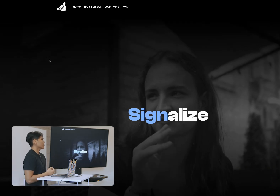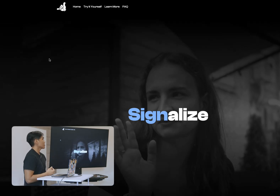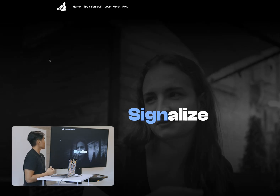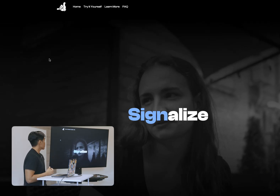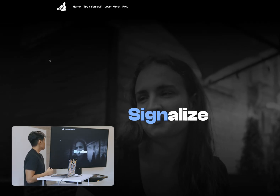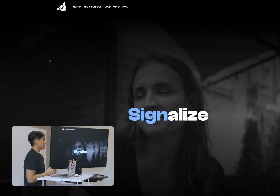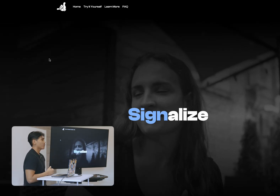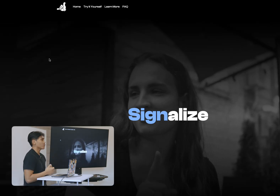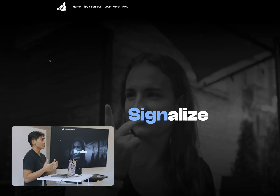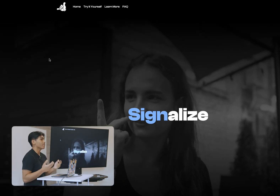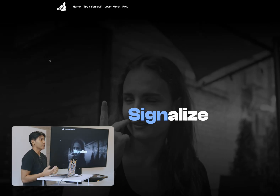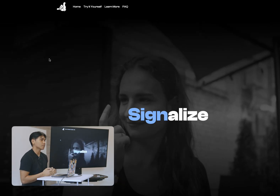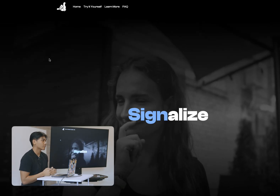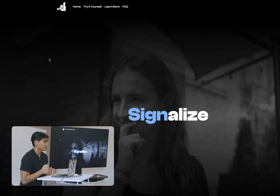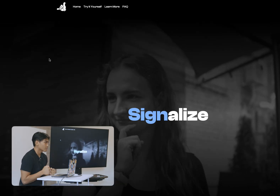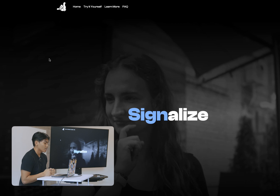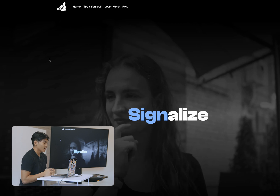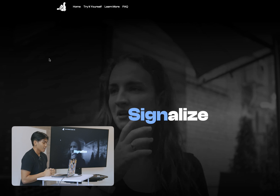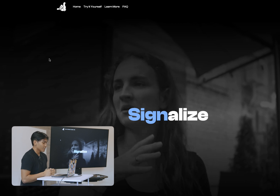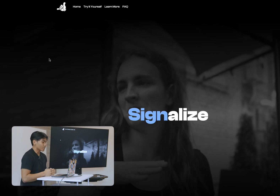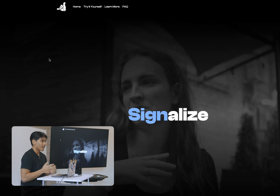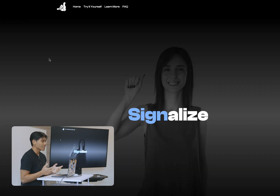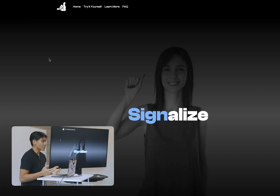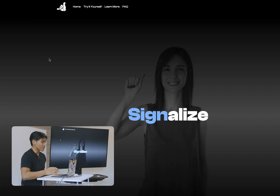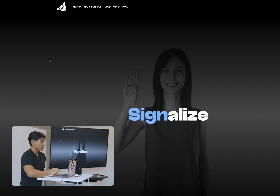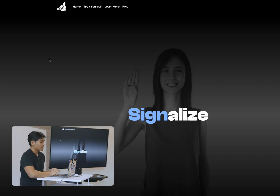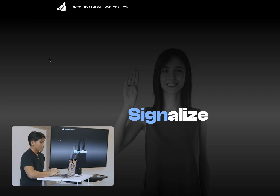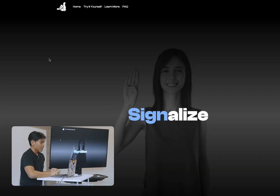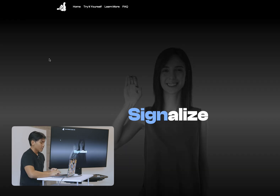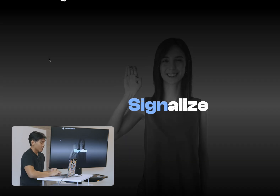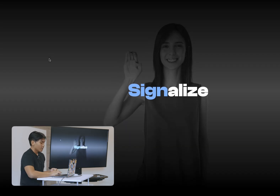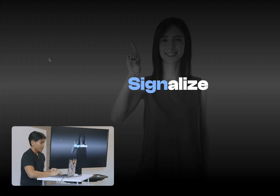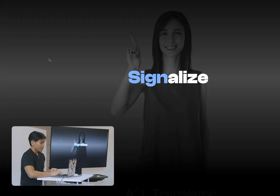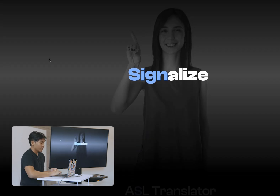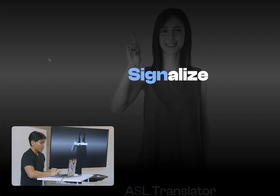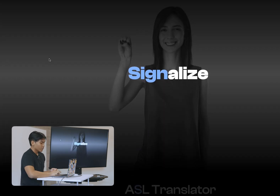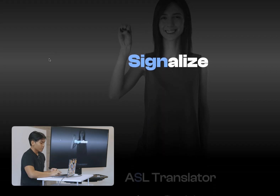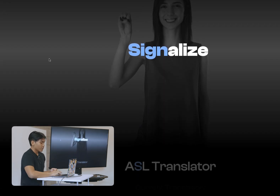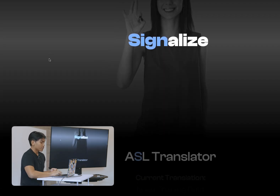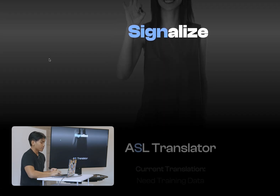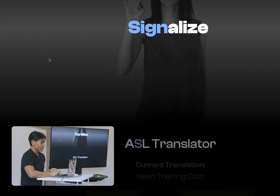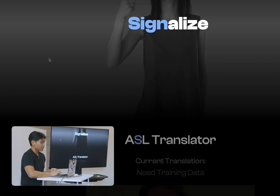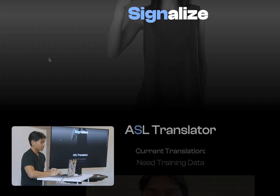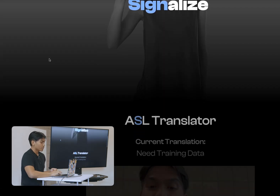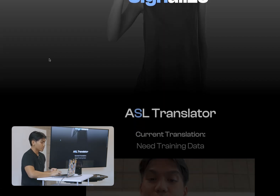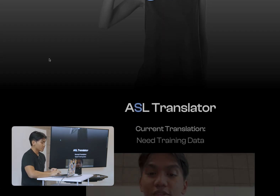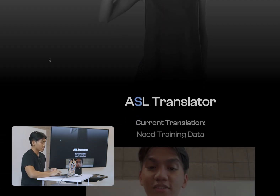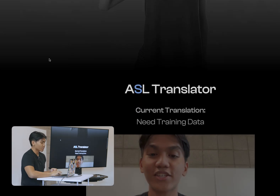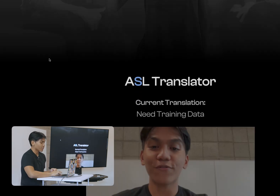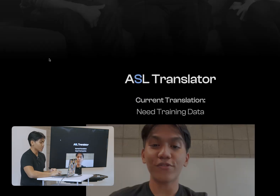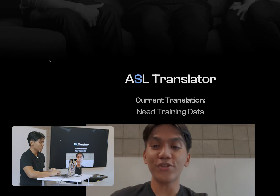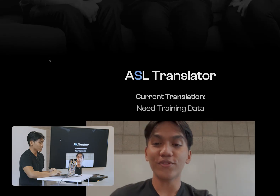as an educational tool for many. All right, so how does it work? Now, if you scroll down here, right, you'll